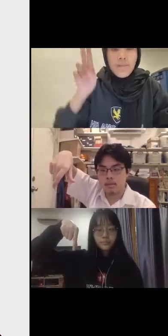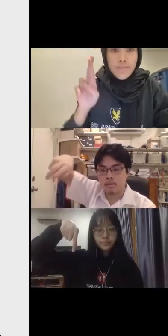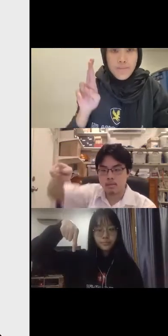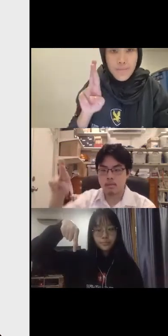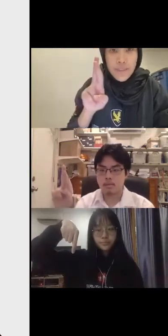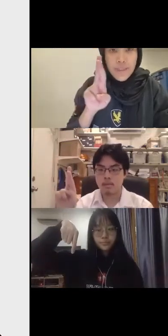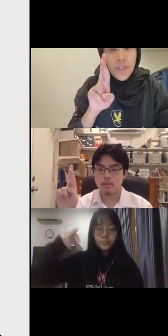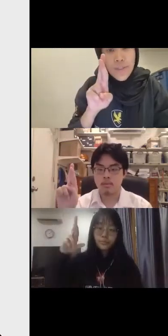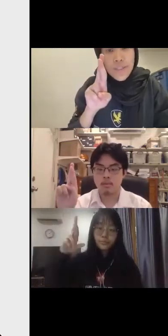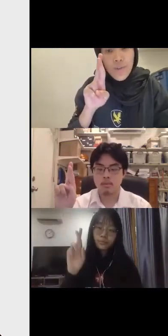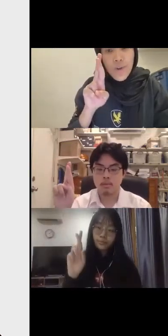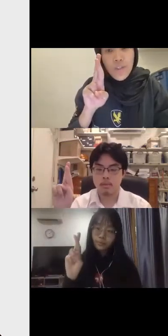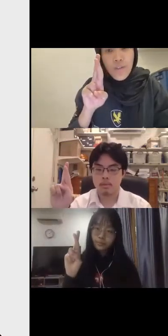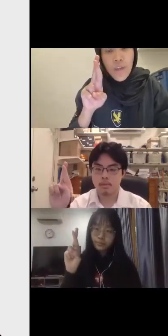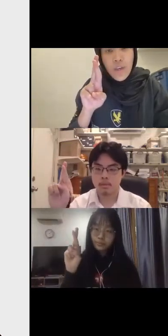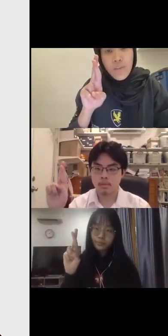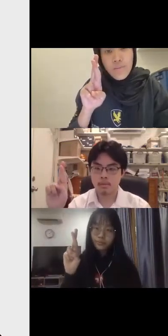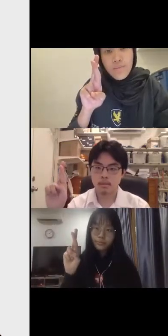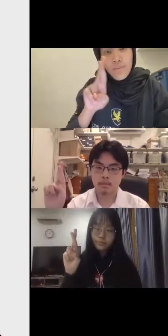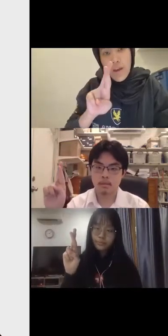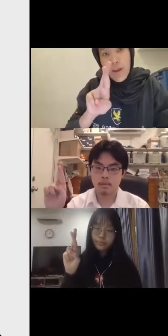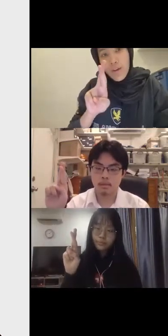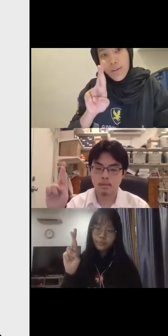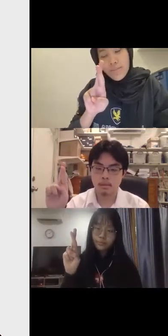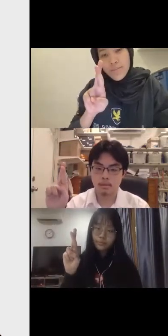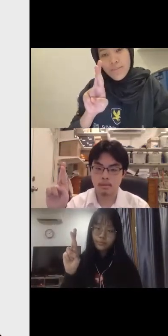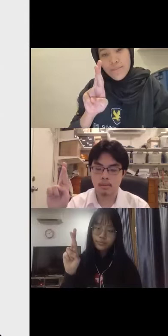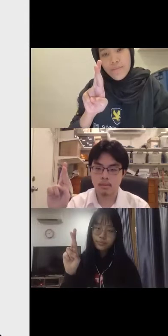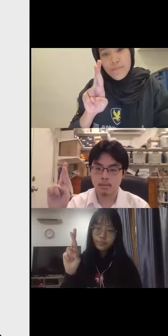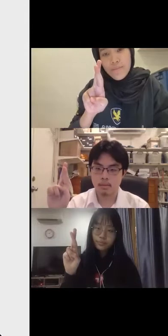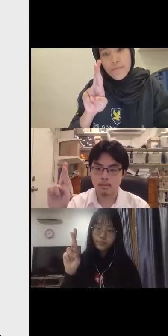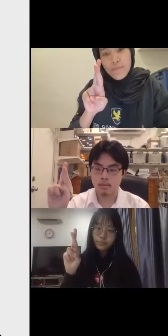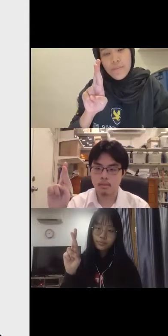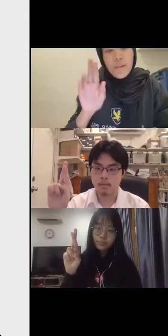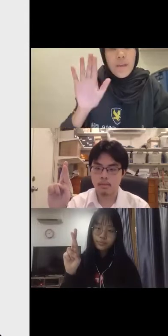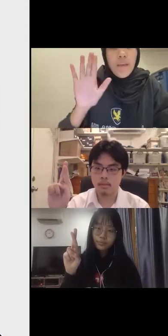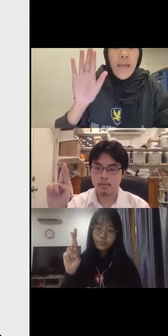R, basically you just cross your finger, R.